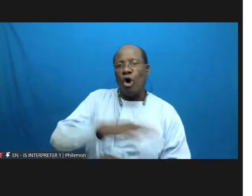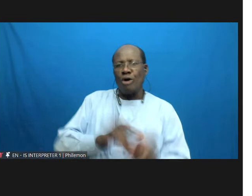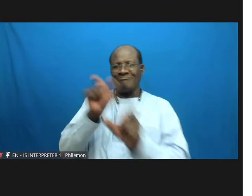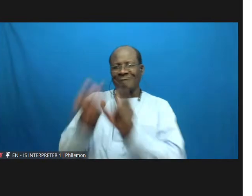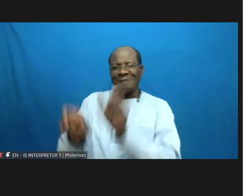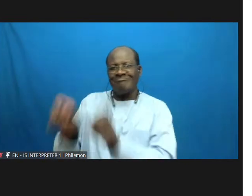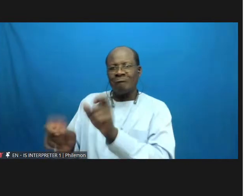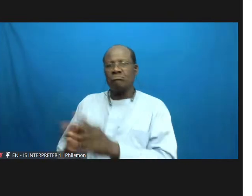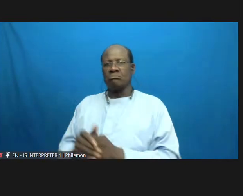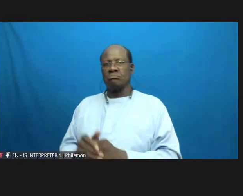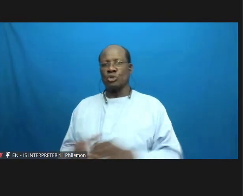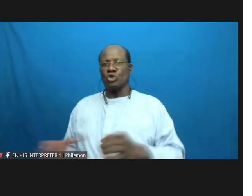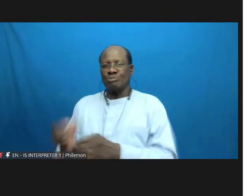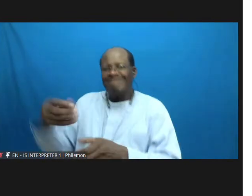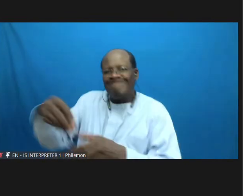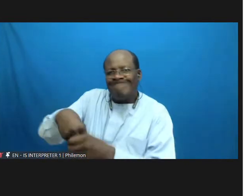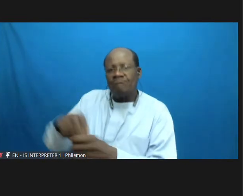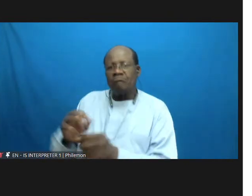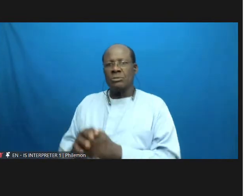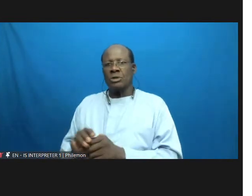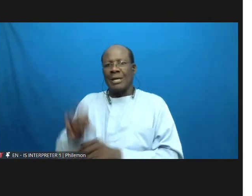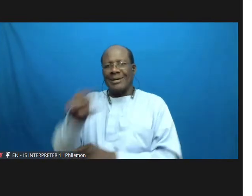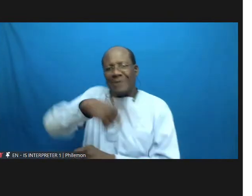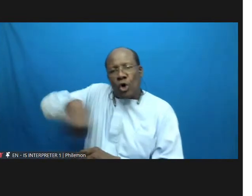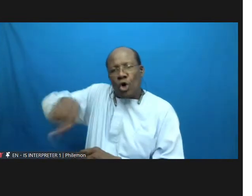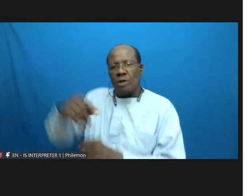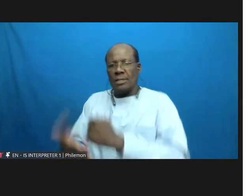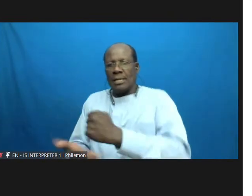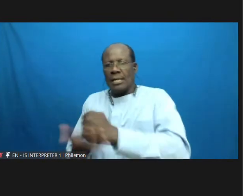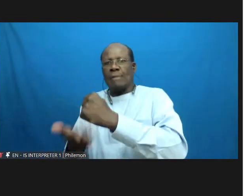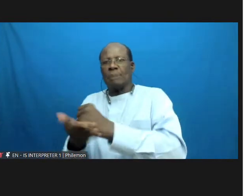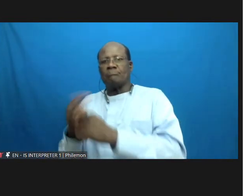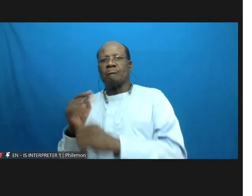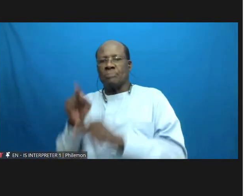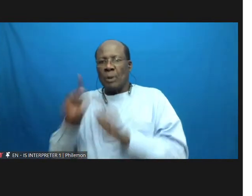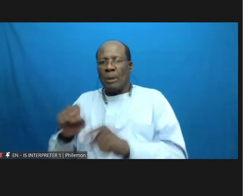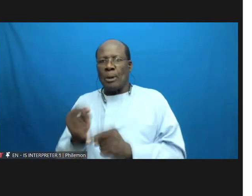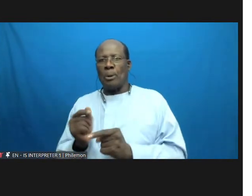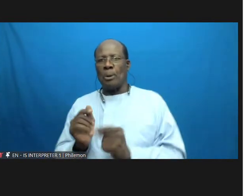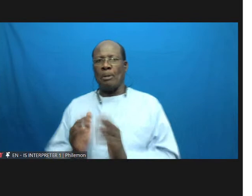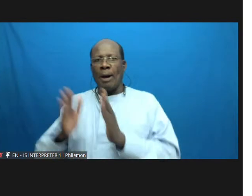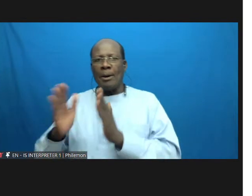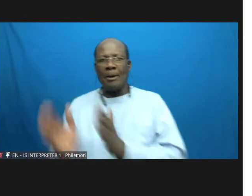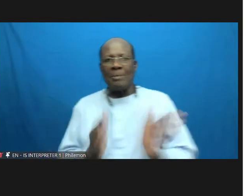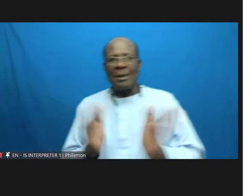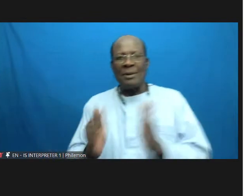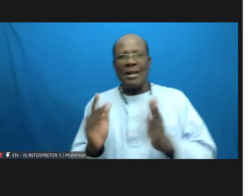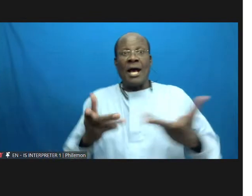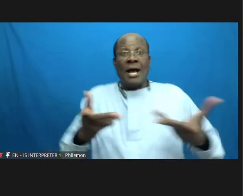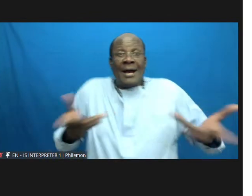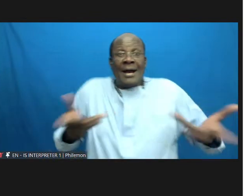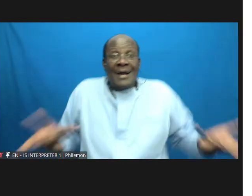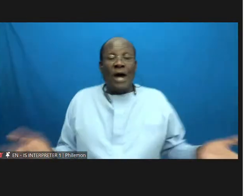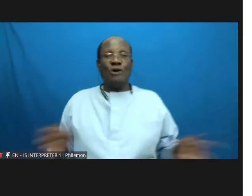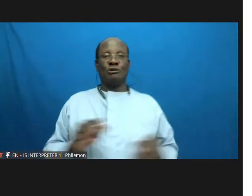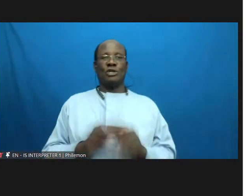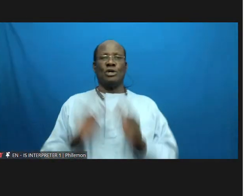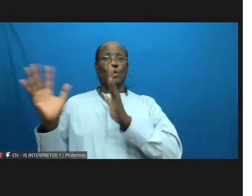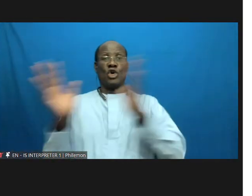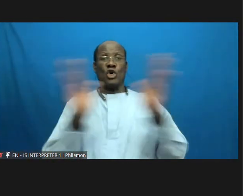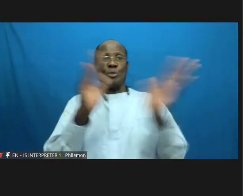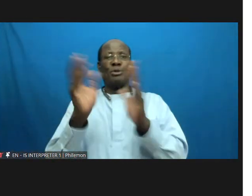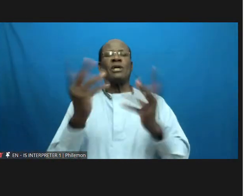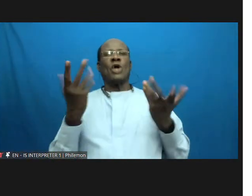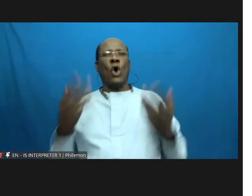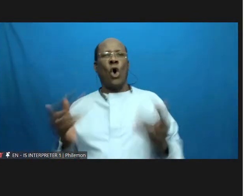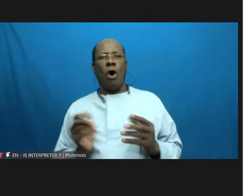communities and to help them to take protective measures to reduce their risks from climate or disasters. In